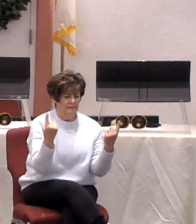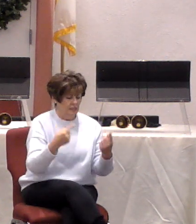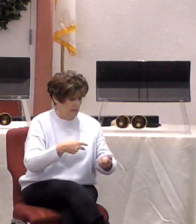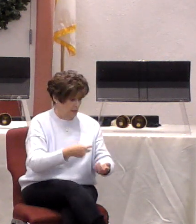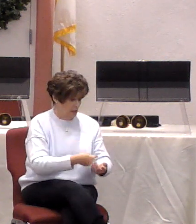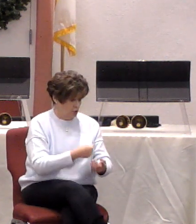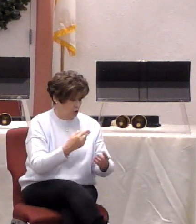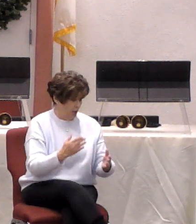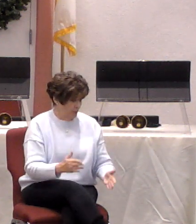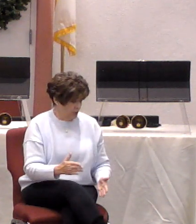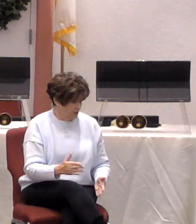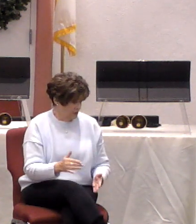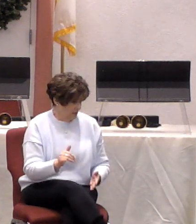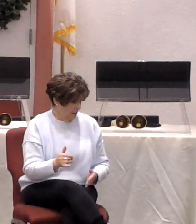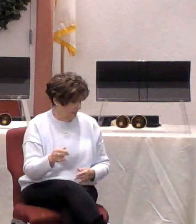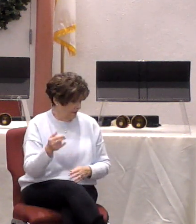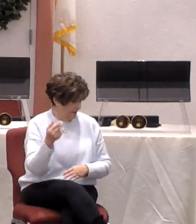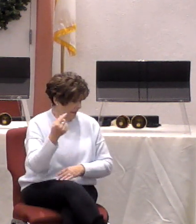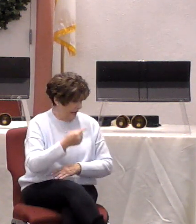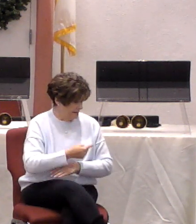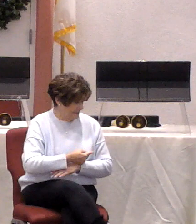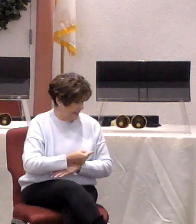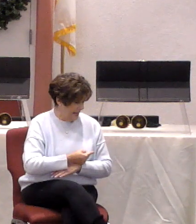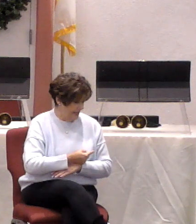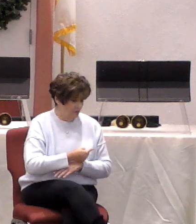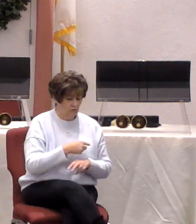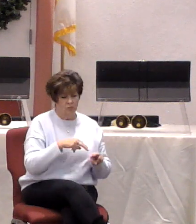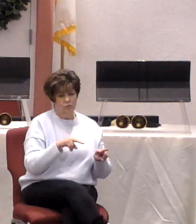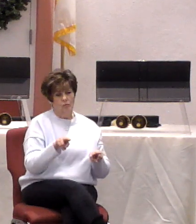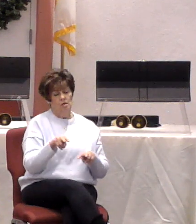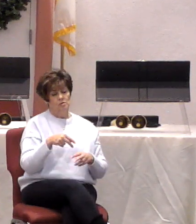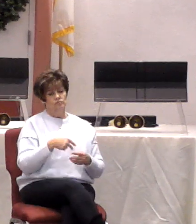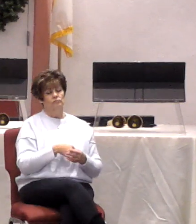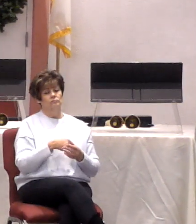that day as they tended their flocks on the hillside.